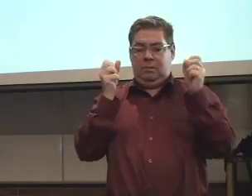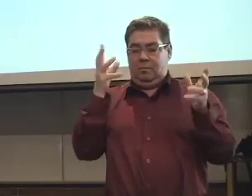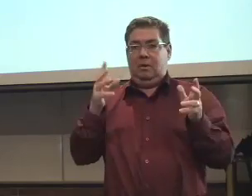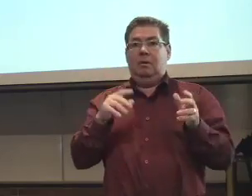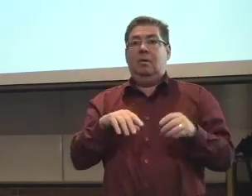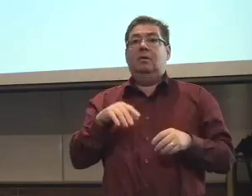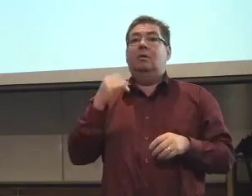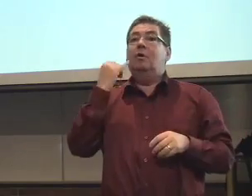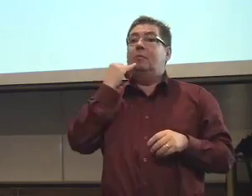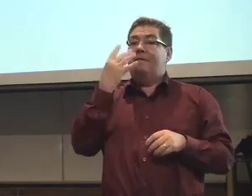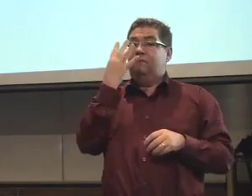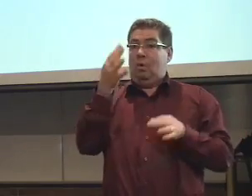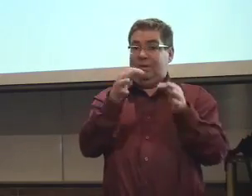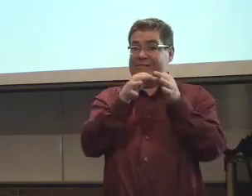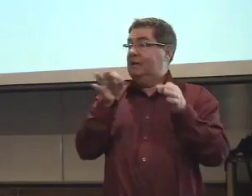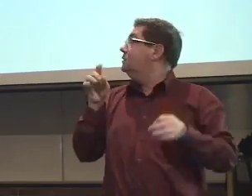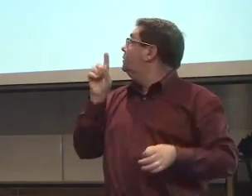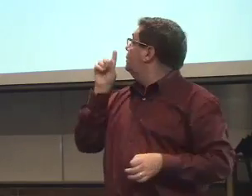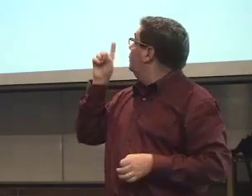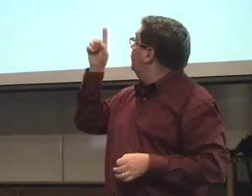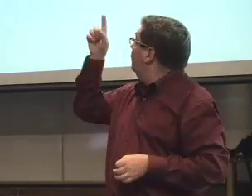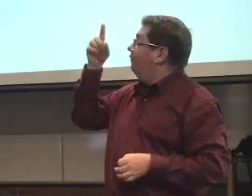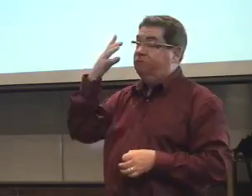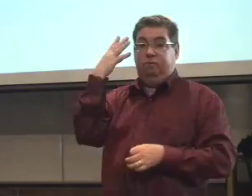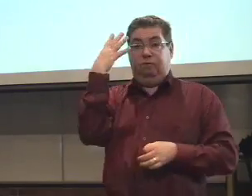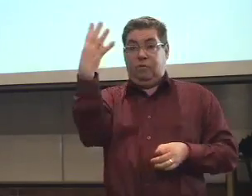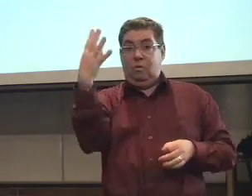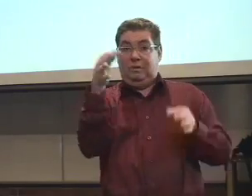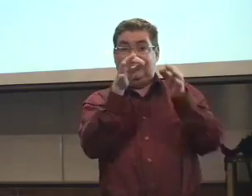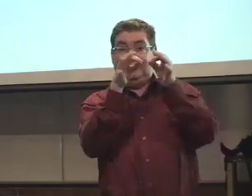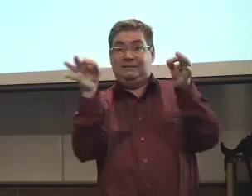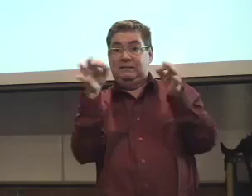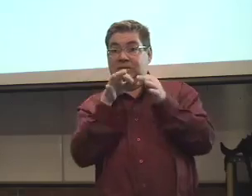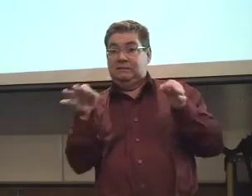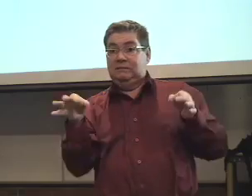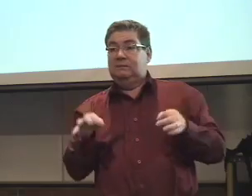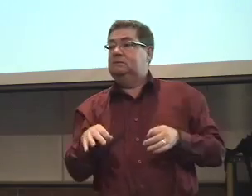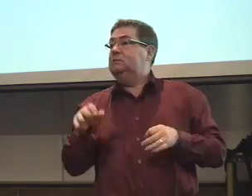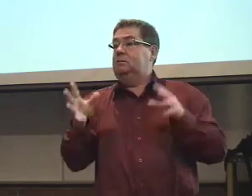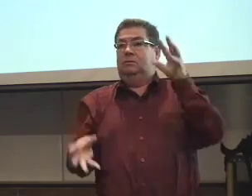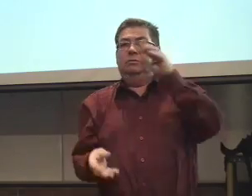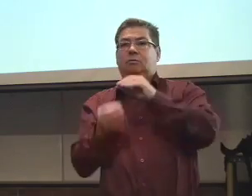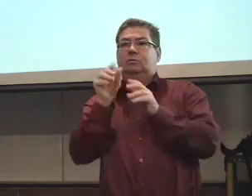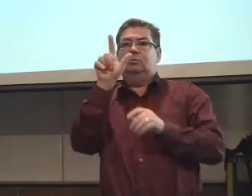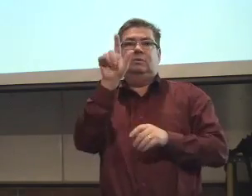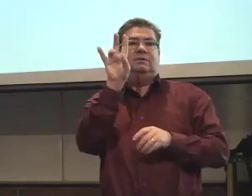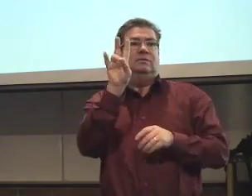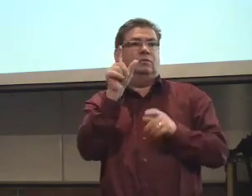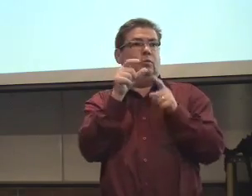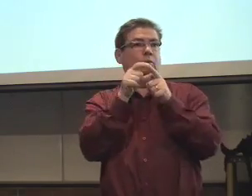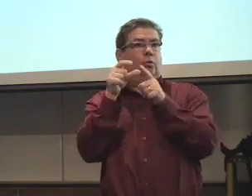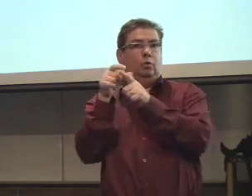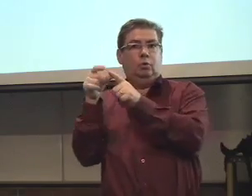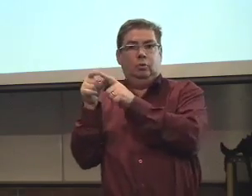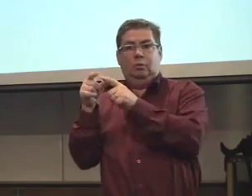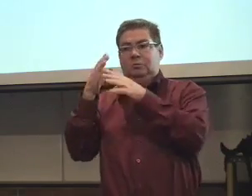There's 4 sentences in this paragraph. There's 27 words, which when you divide it, gives